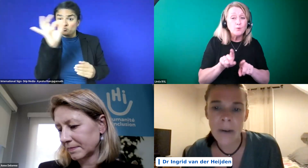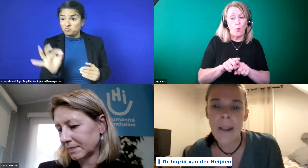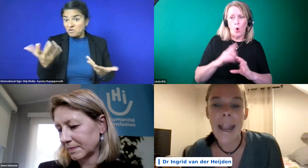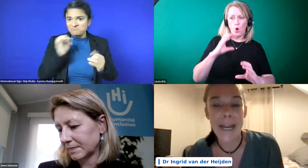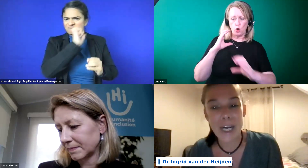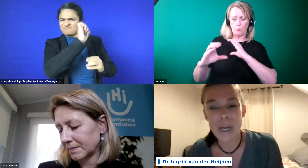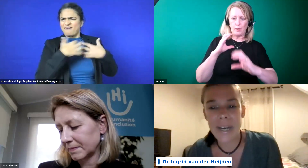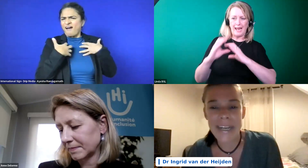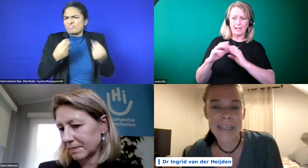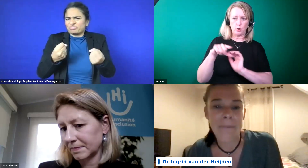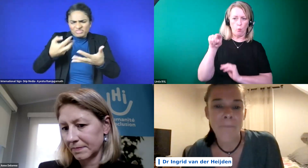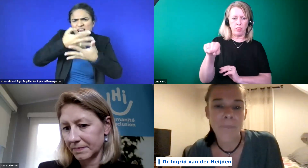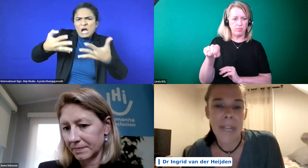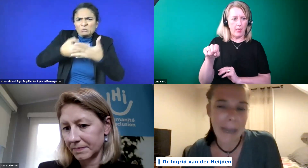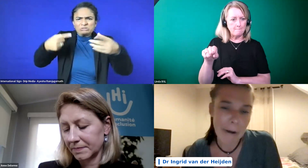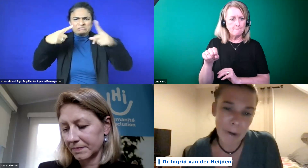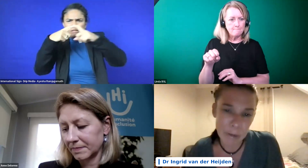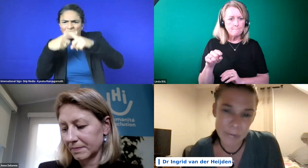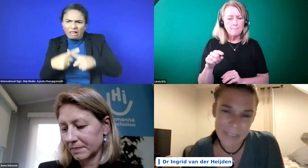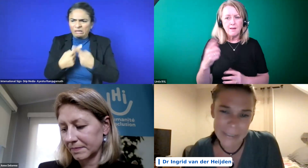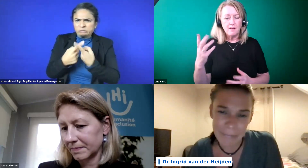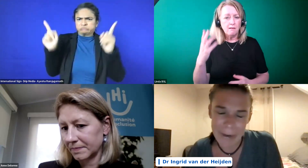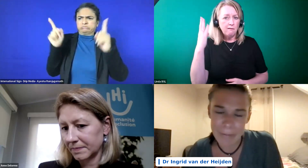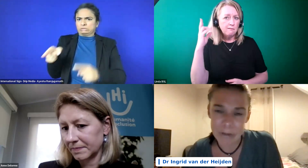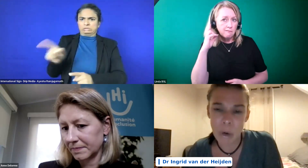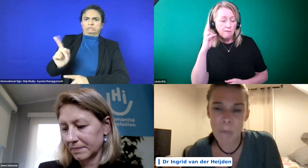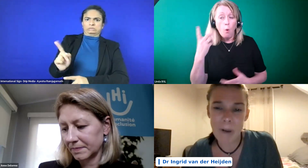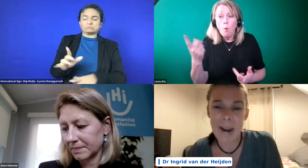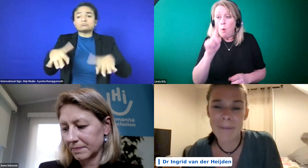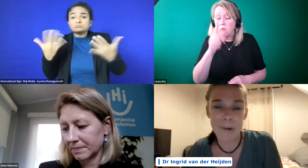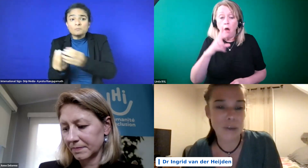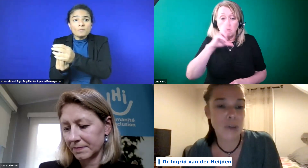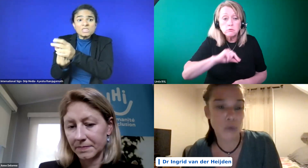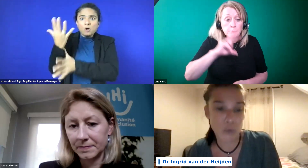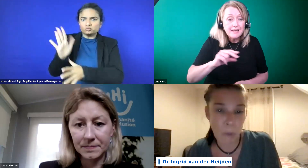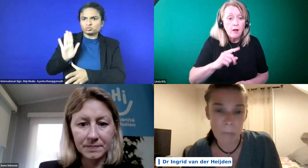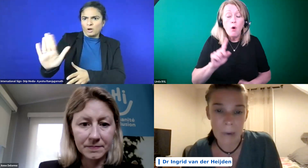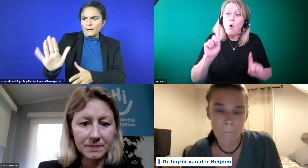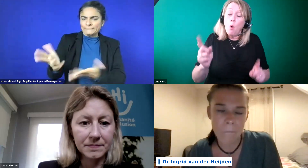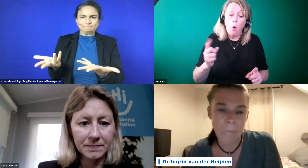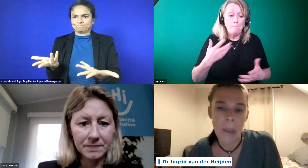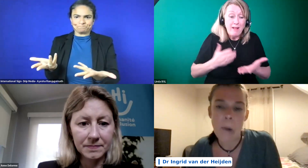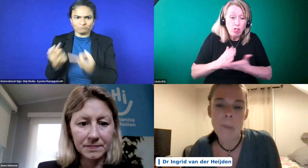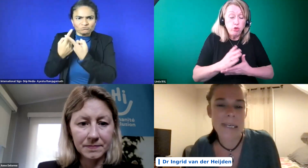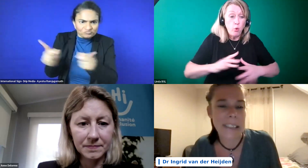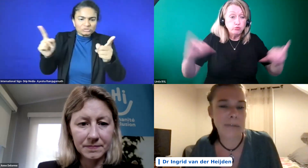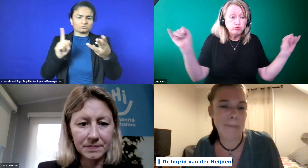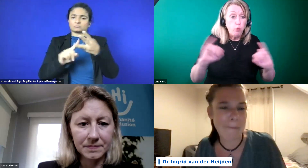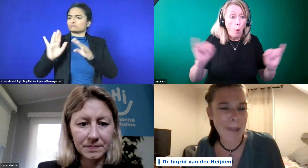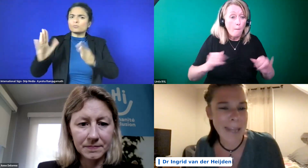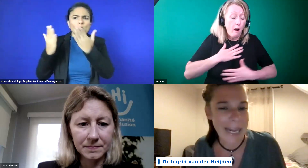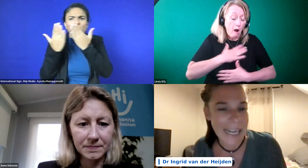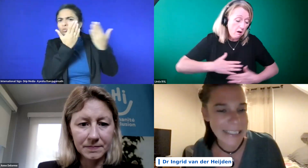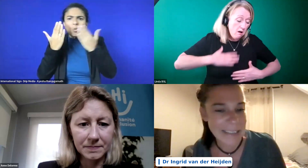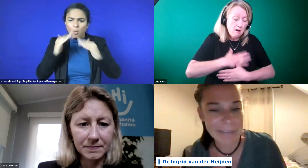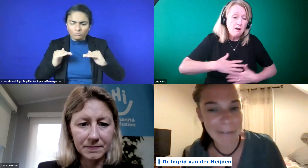issues, including hearing or speech impediment or emotional trauma. We need to